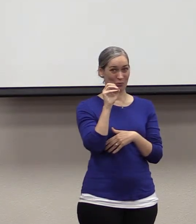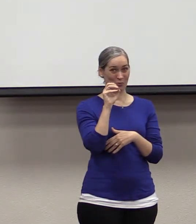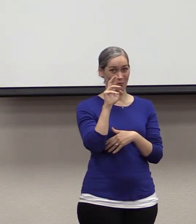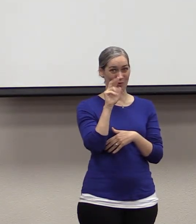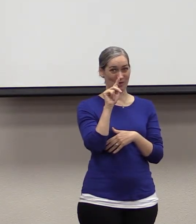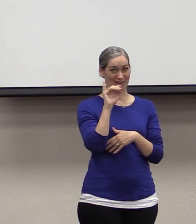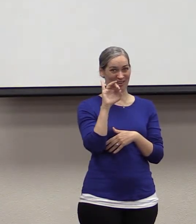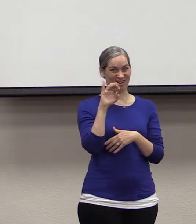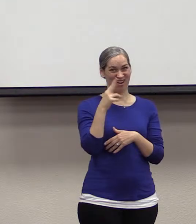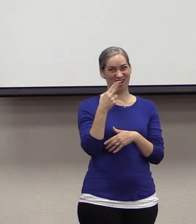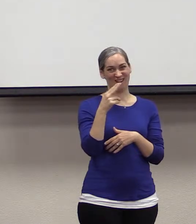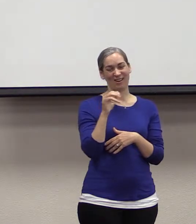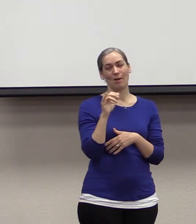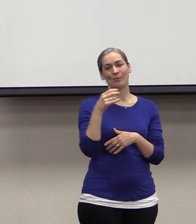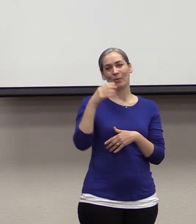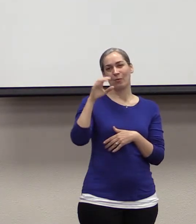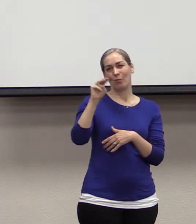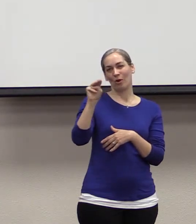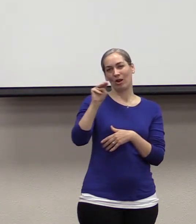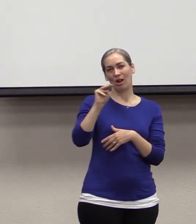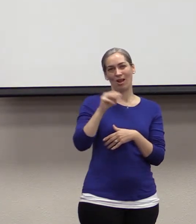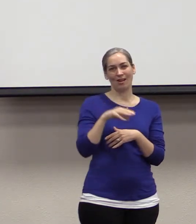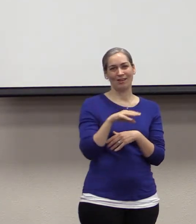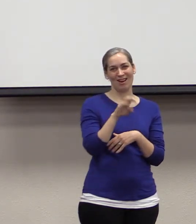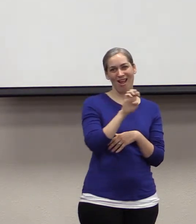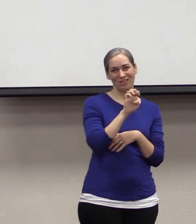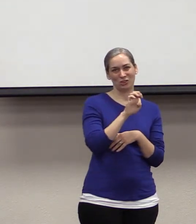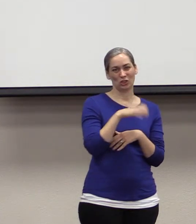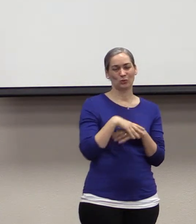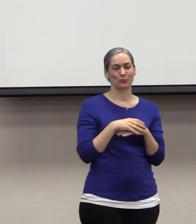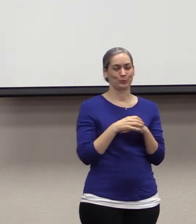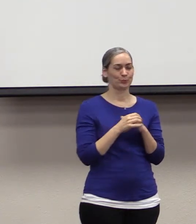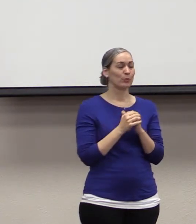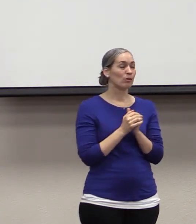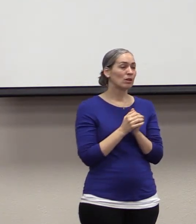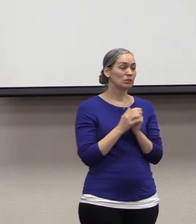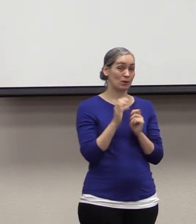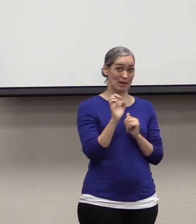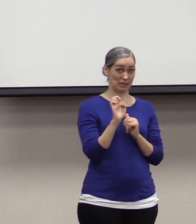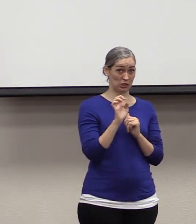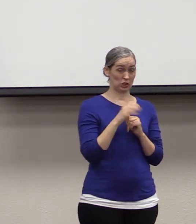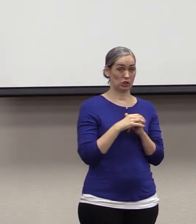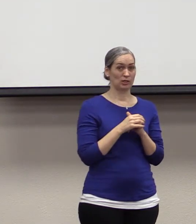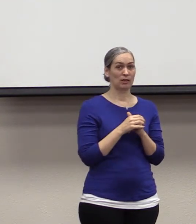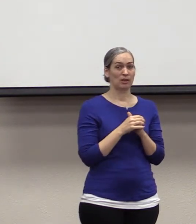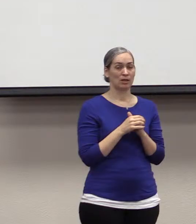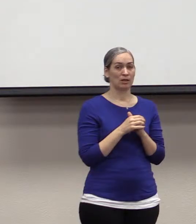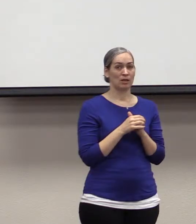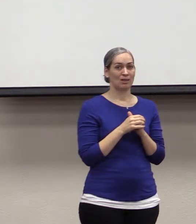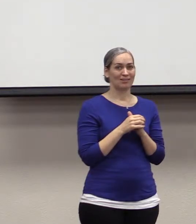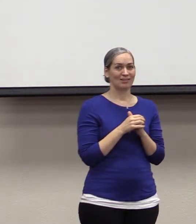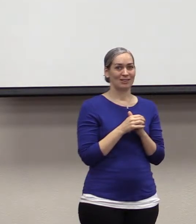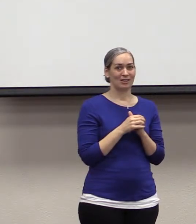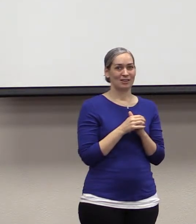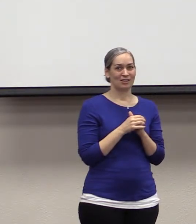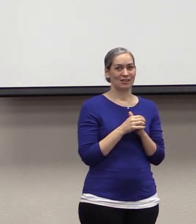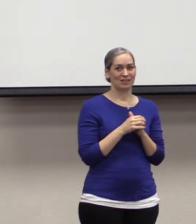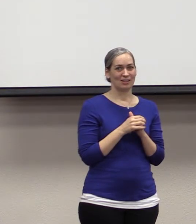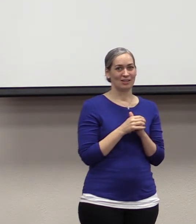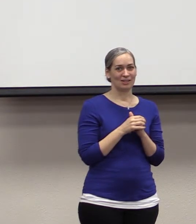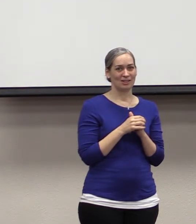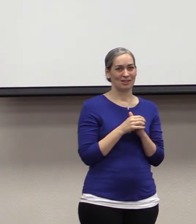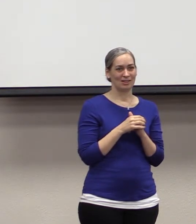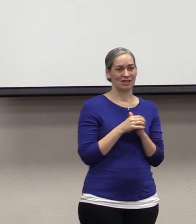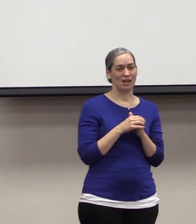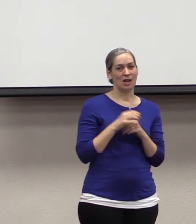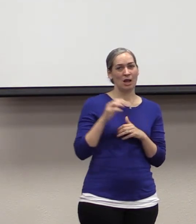Mordecai is, okay, let me map this out for you. So Esther is Mordecai's uncle's daughter who